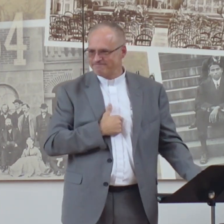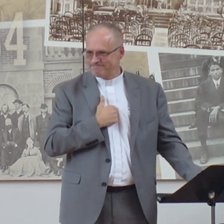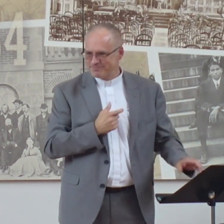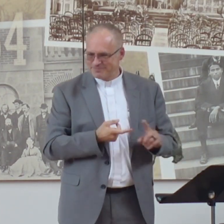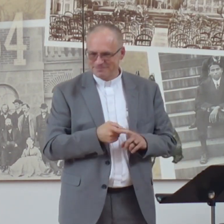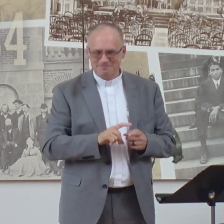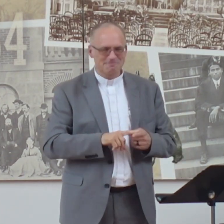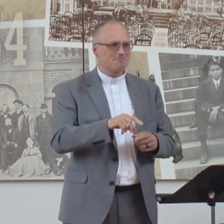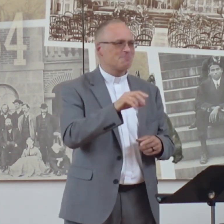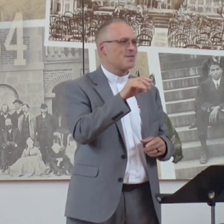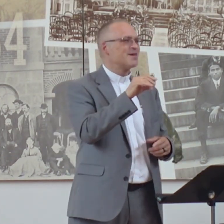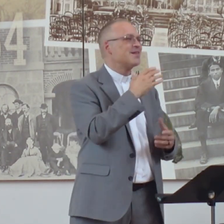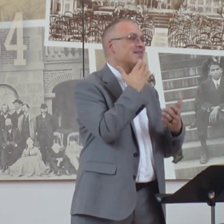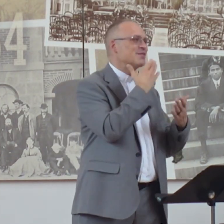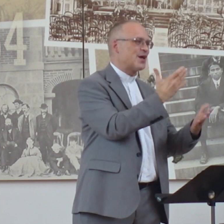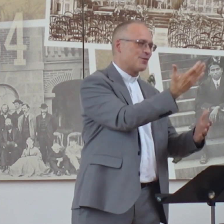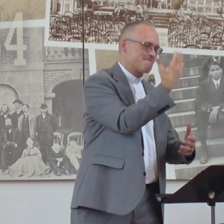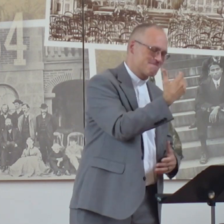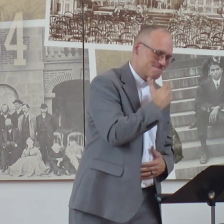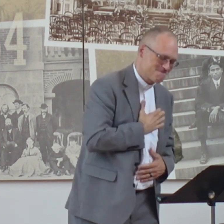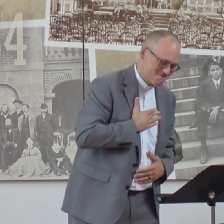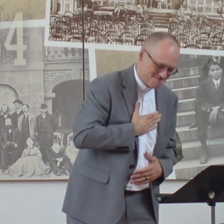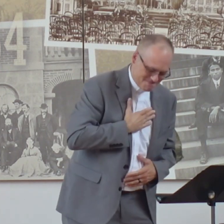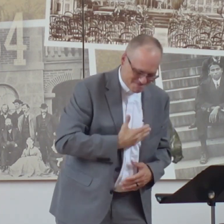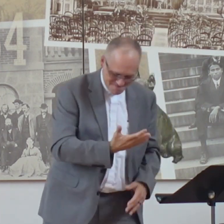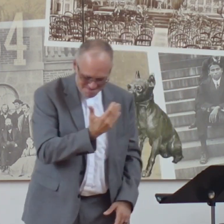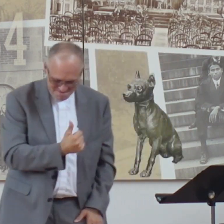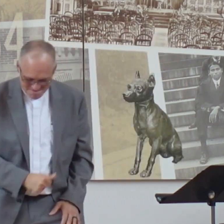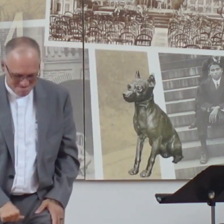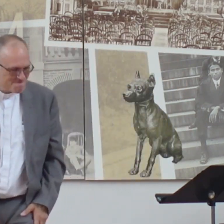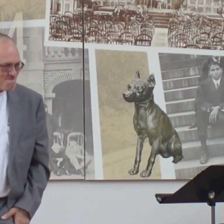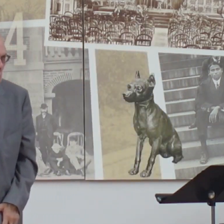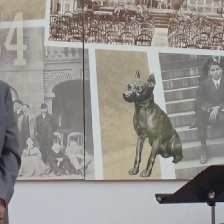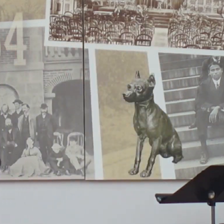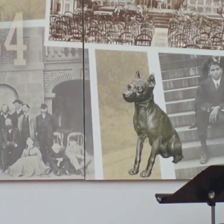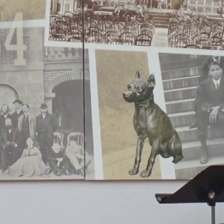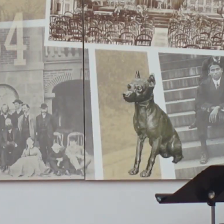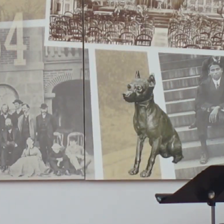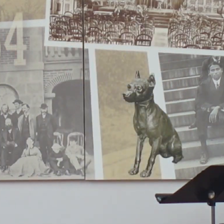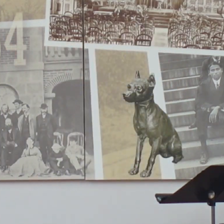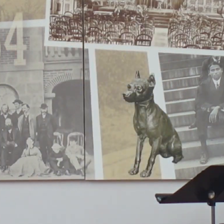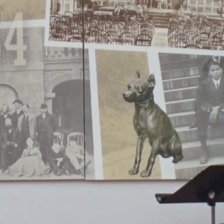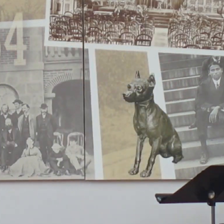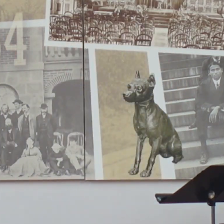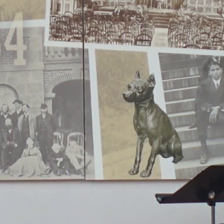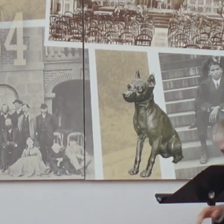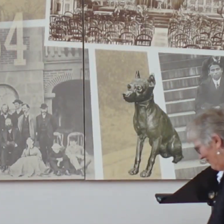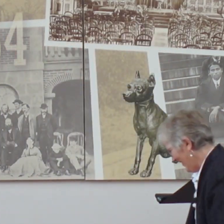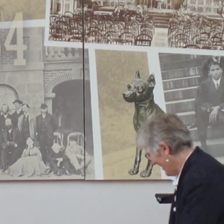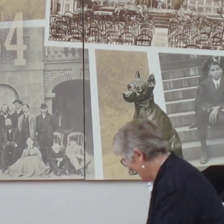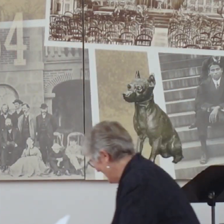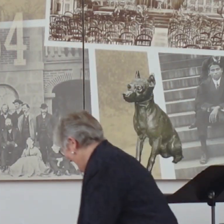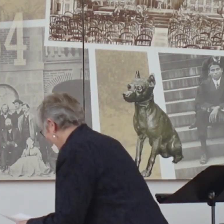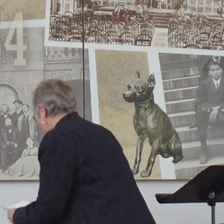Oh, I think I missed one of Nancy's friends. Let me call her up to the stage, Jane Nickerson.